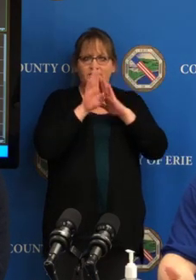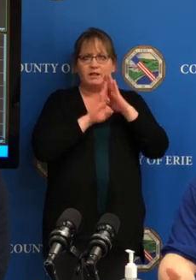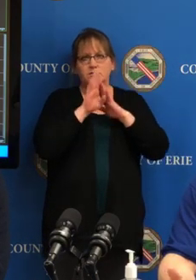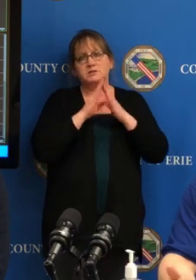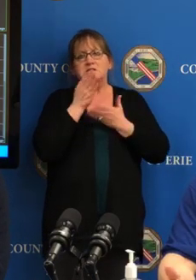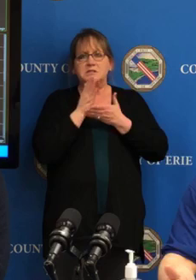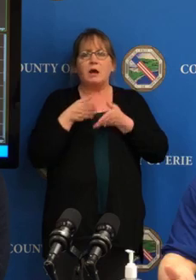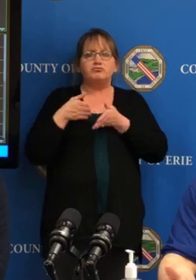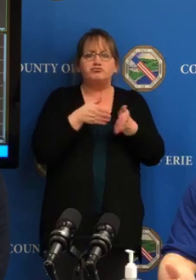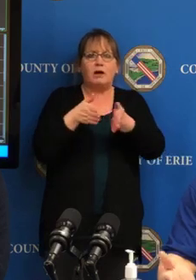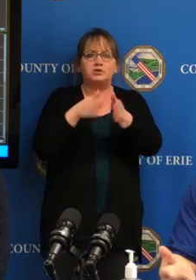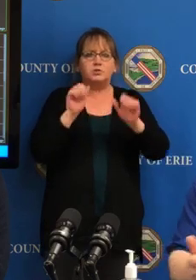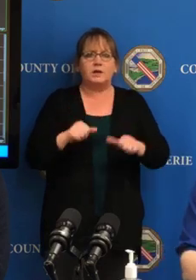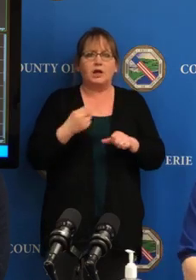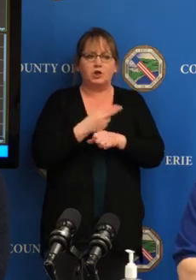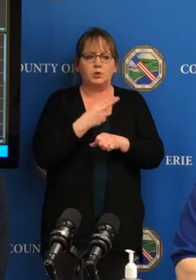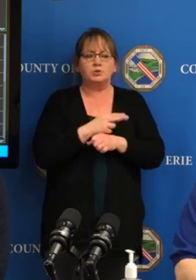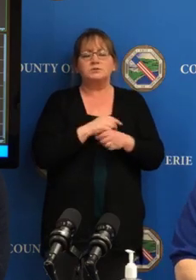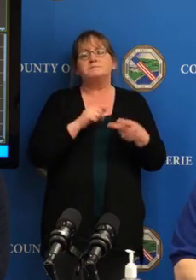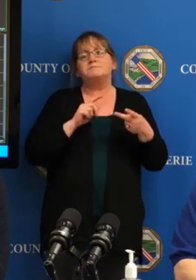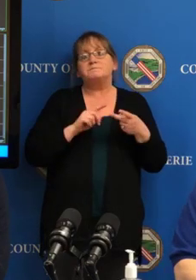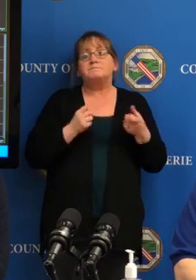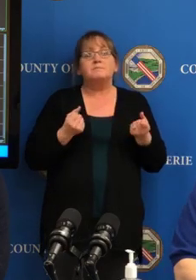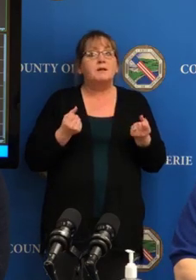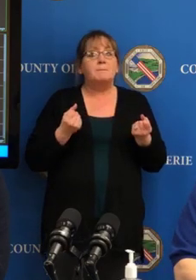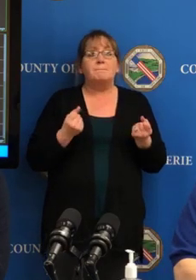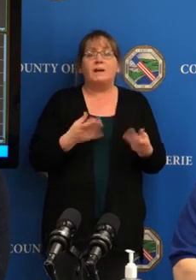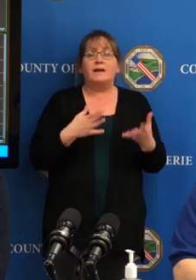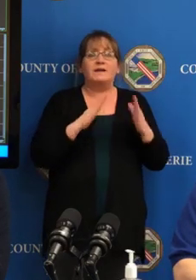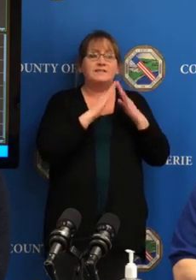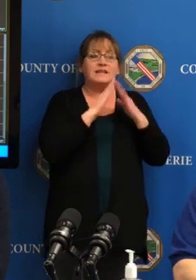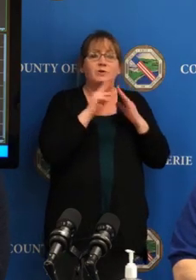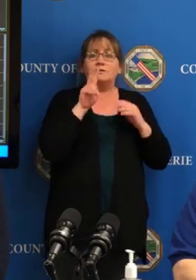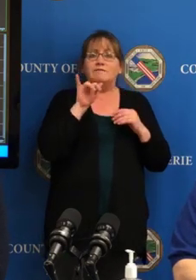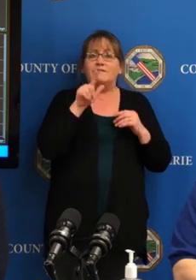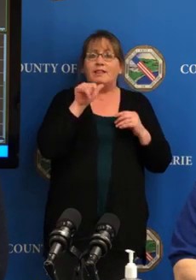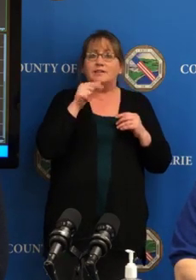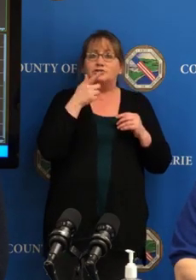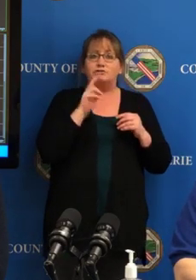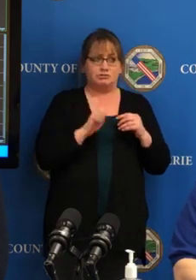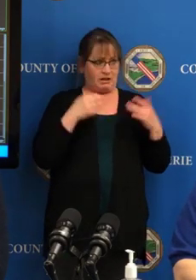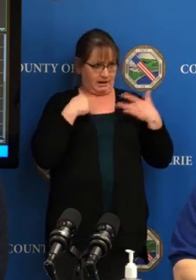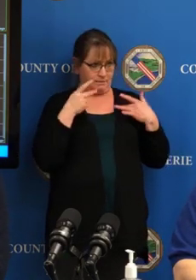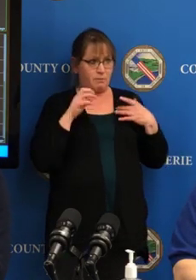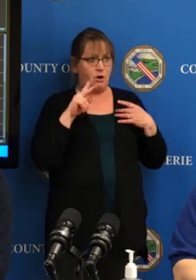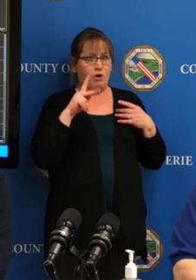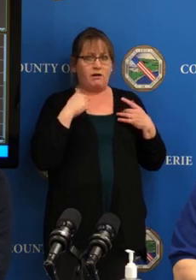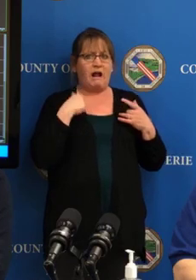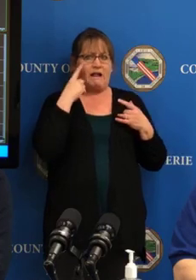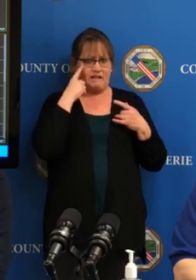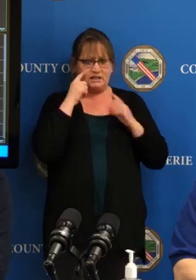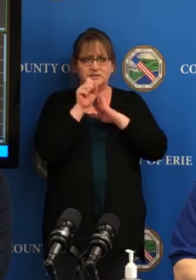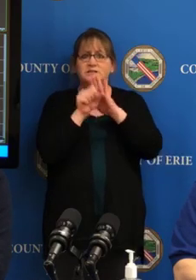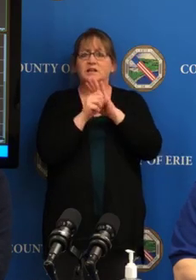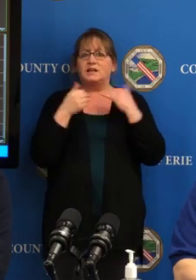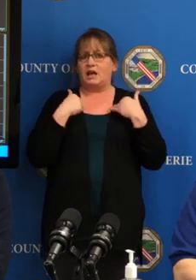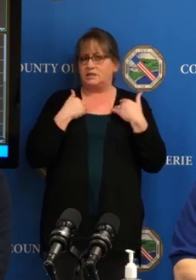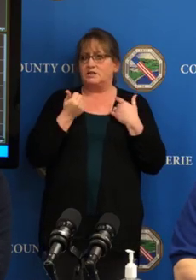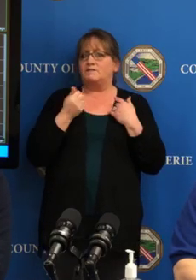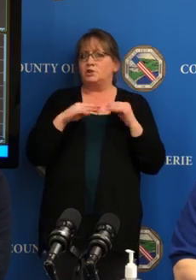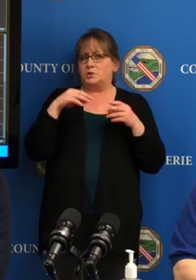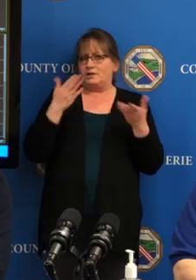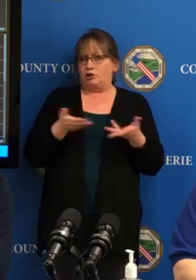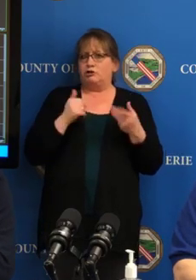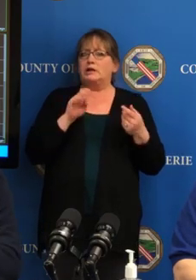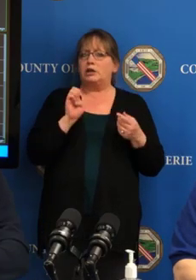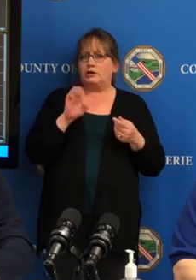some trails that you could utilize. Also, many of the towns and villages have parks that you can use, and I believe the state has a few parks in Erie County. So there's